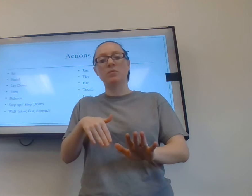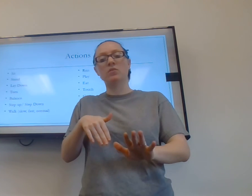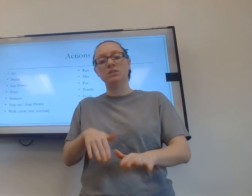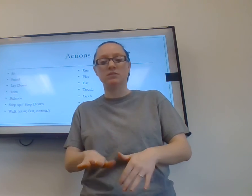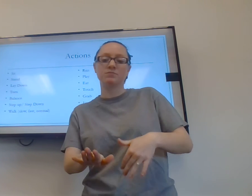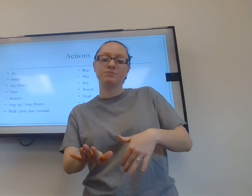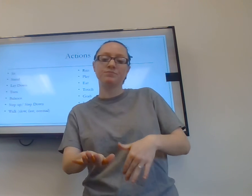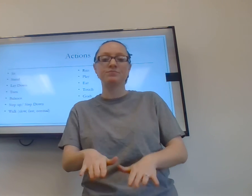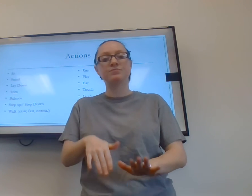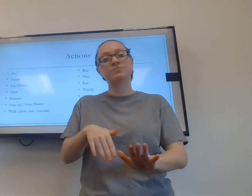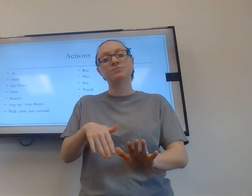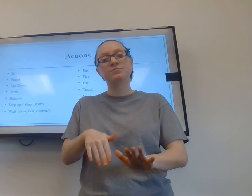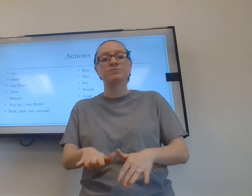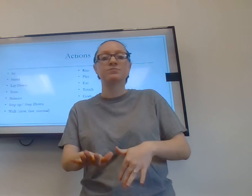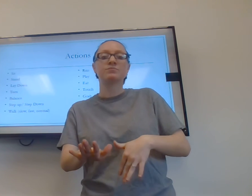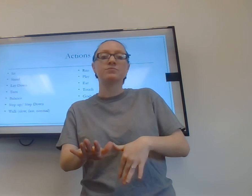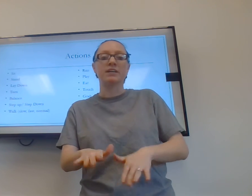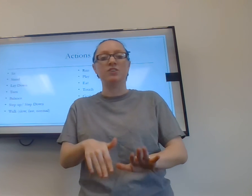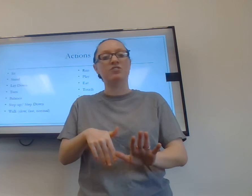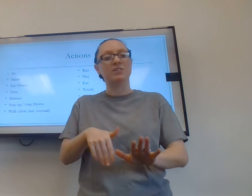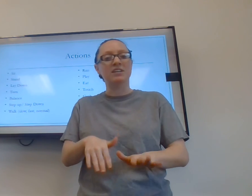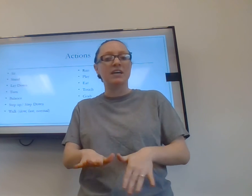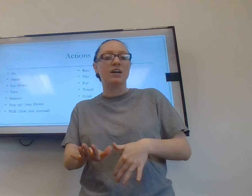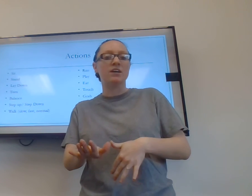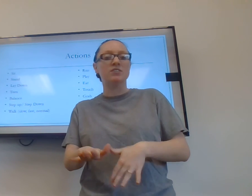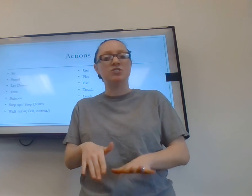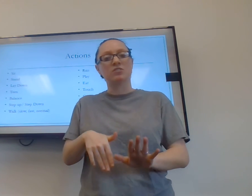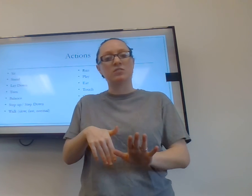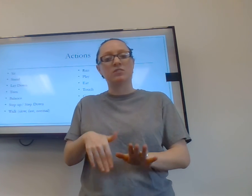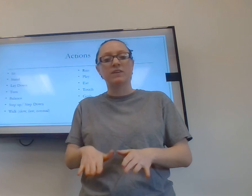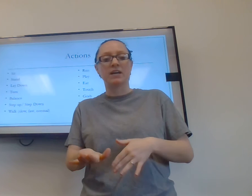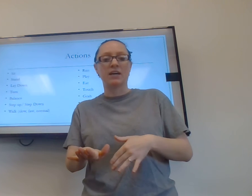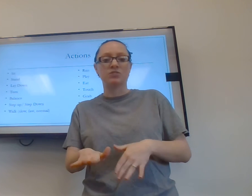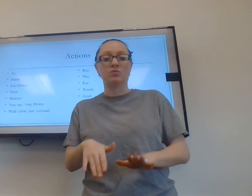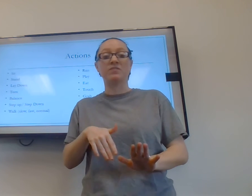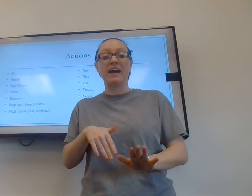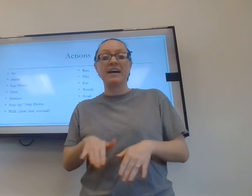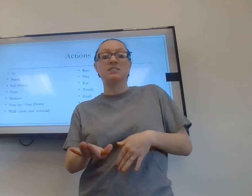Normal is like you don't really care. It's just casual. Fast is